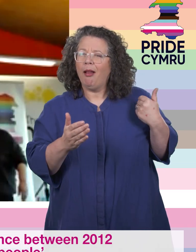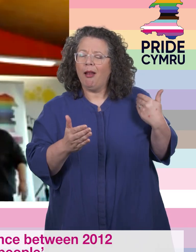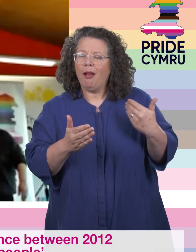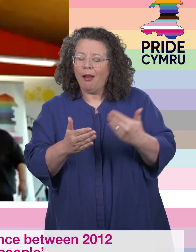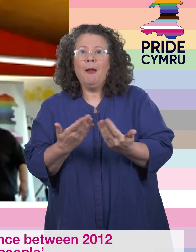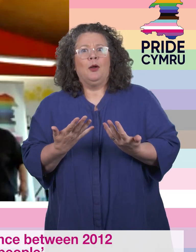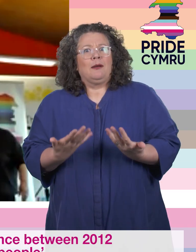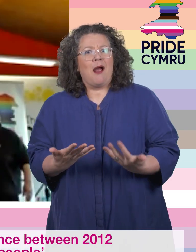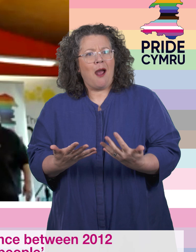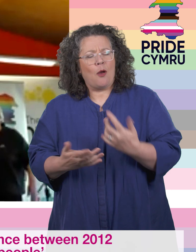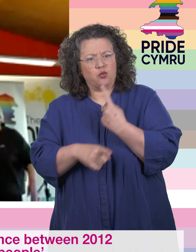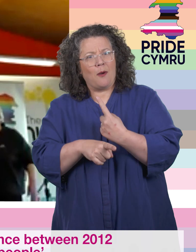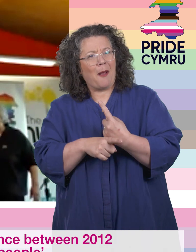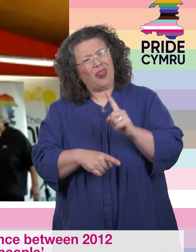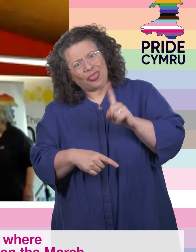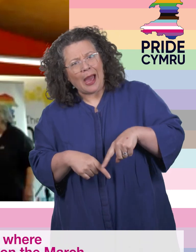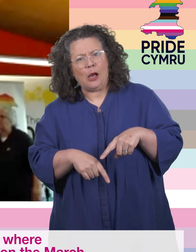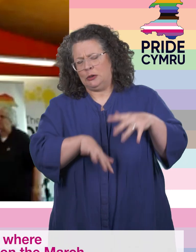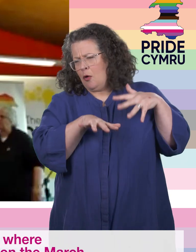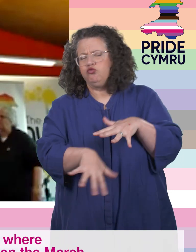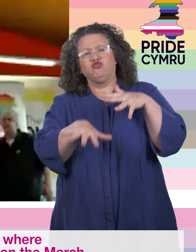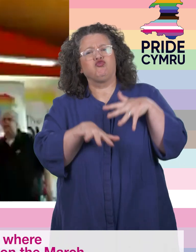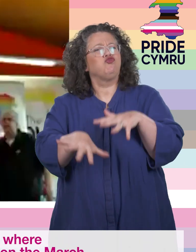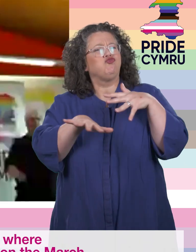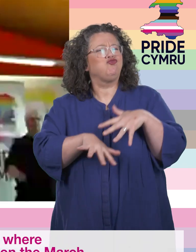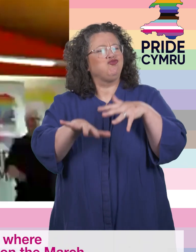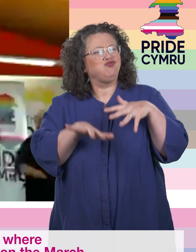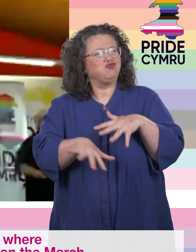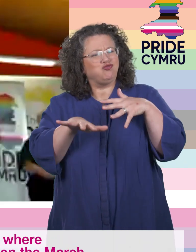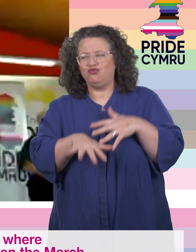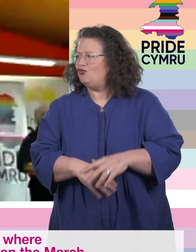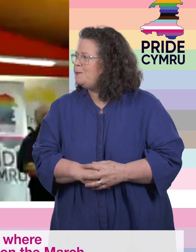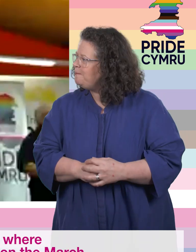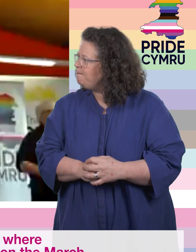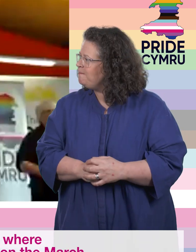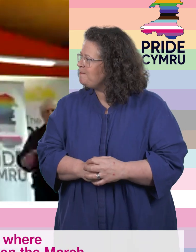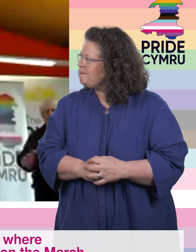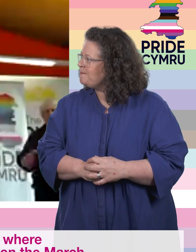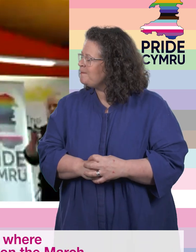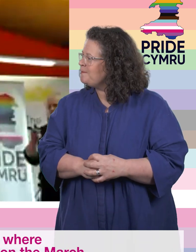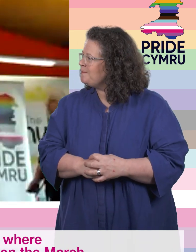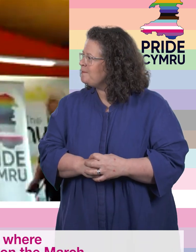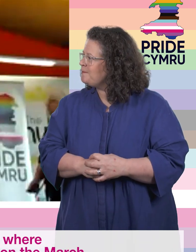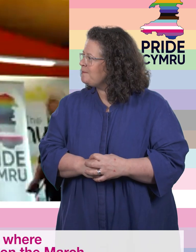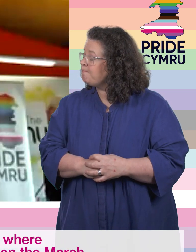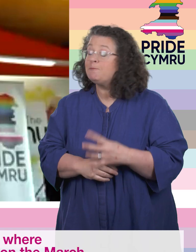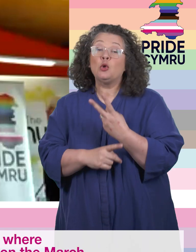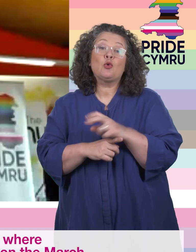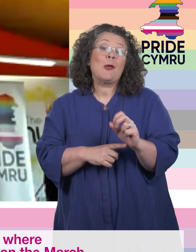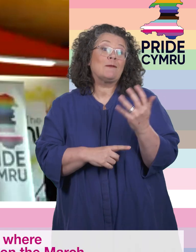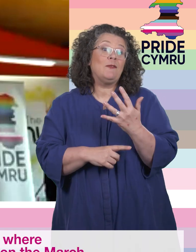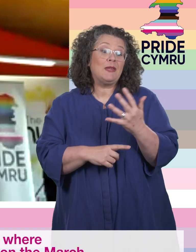between 2012 with the hundreds of people to sort of modern day where thousands of people now go on the march.